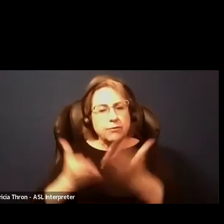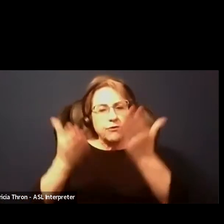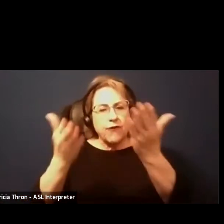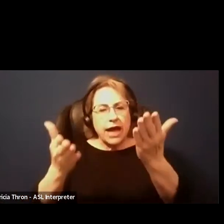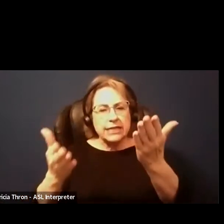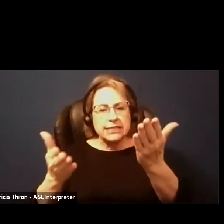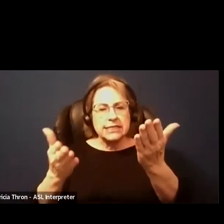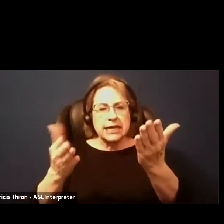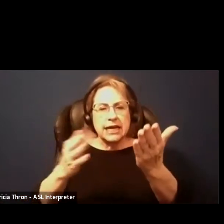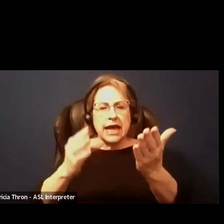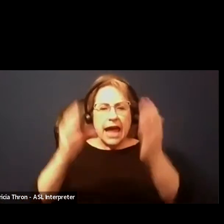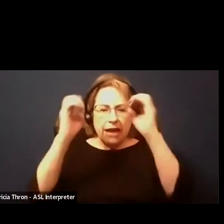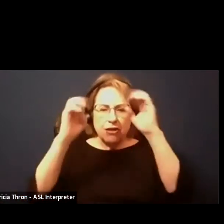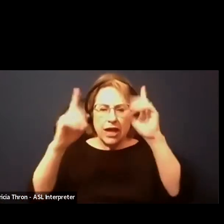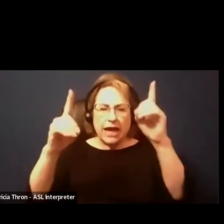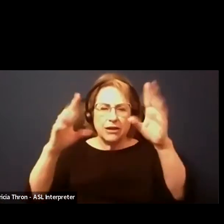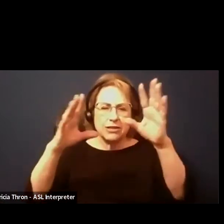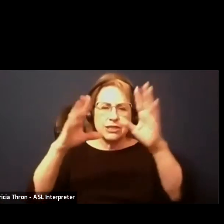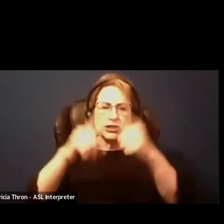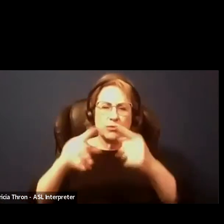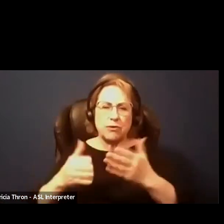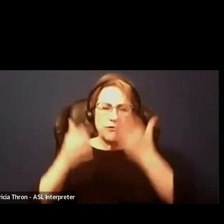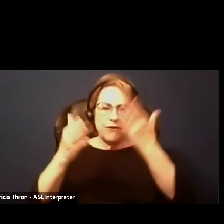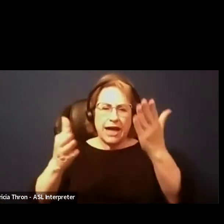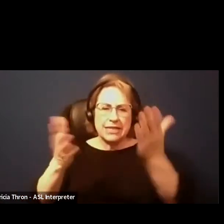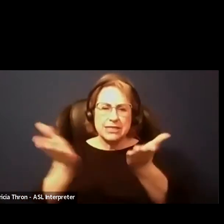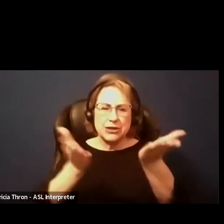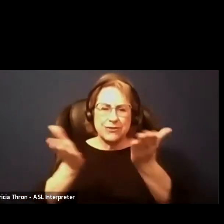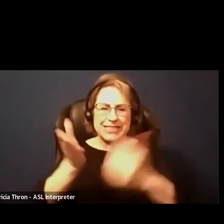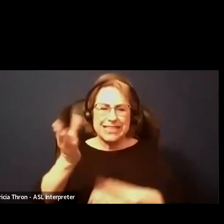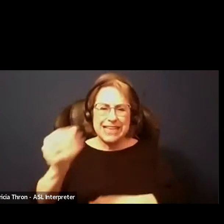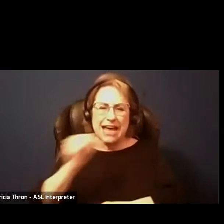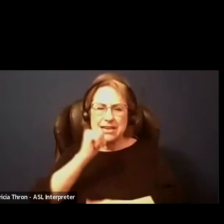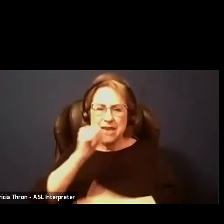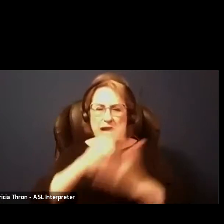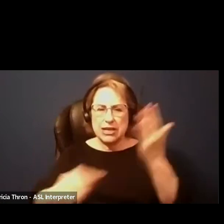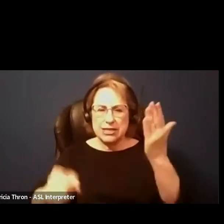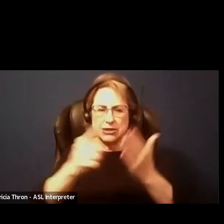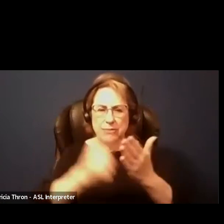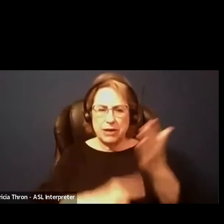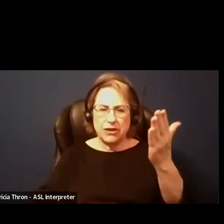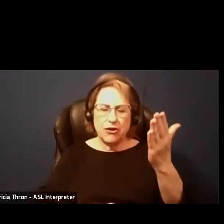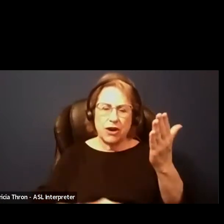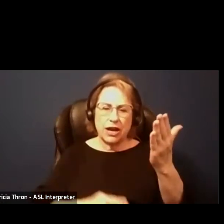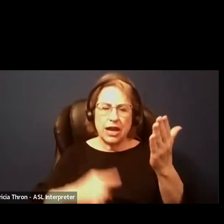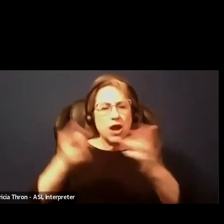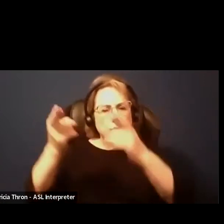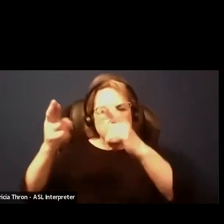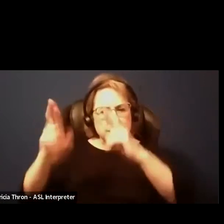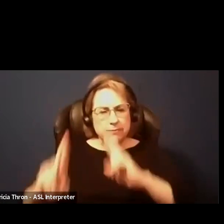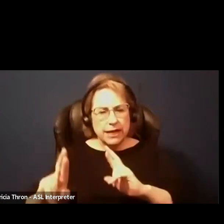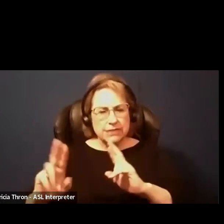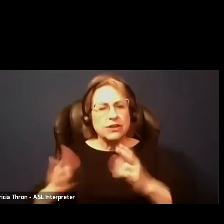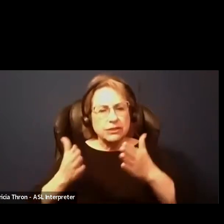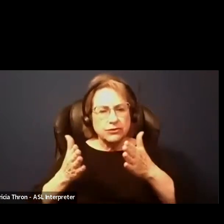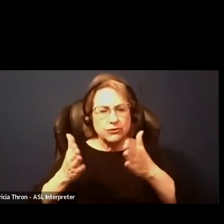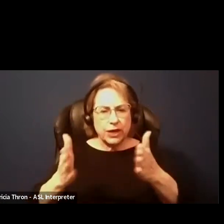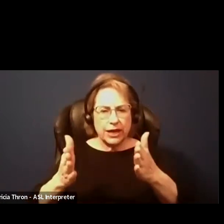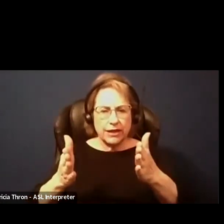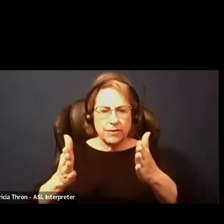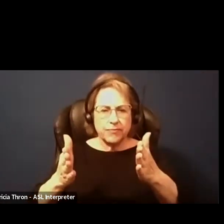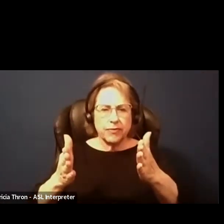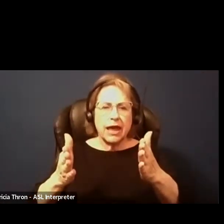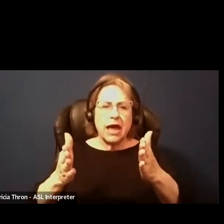a non-discriminatory and respectful manner. Whereas a number of LGBTQIA+ historical events and people of